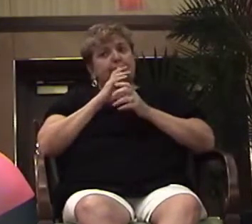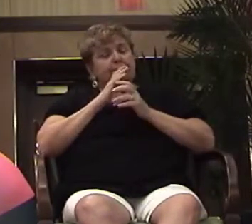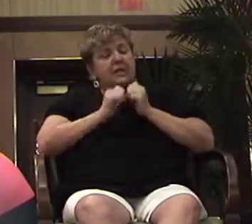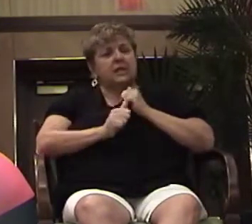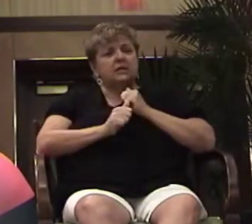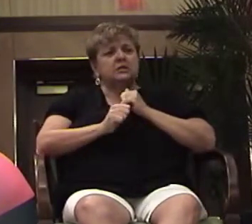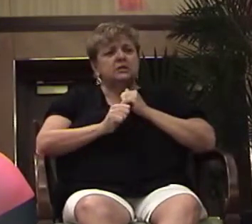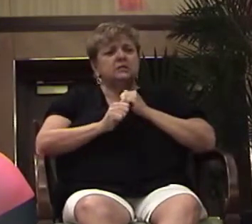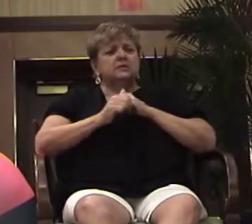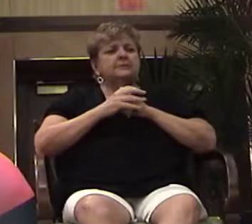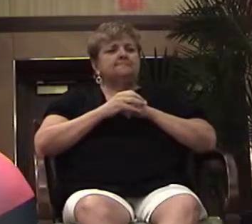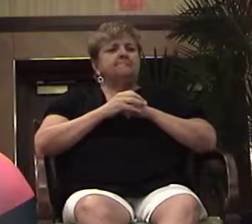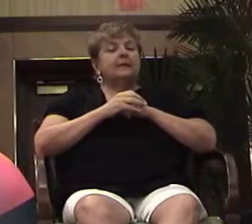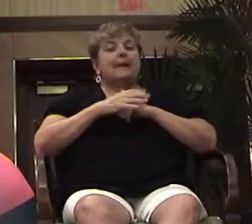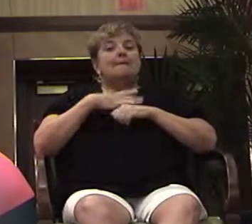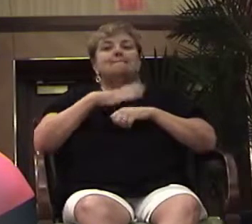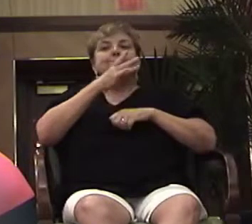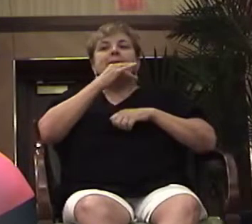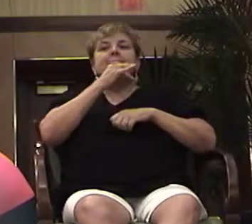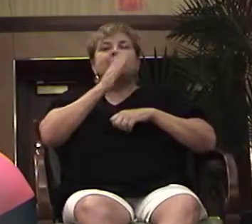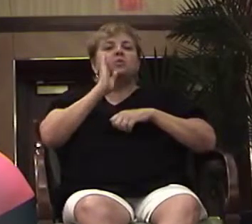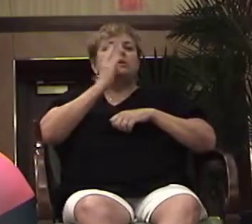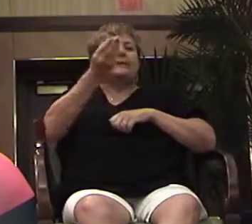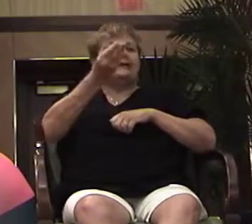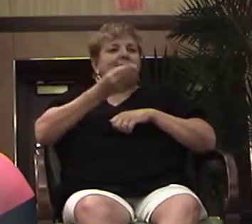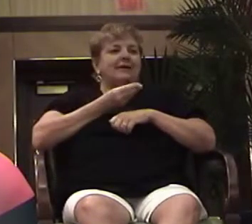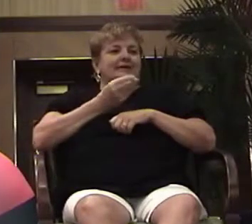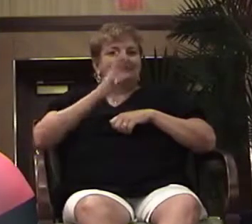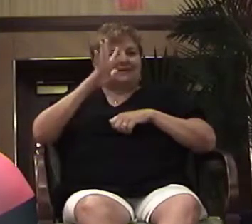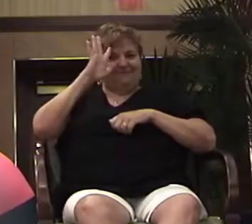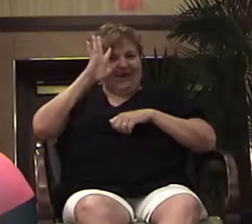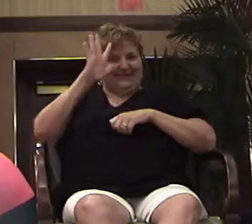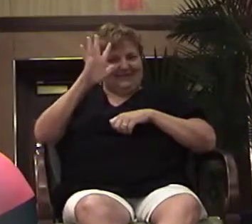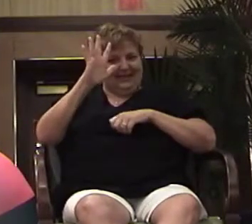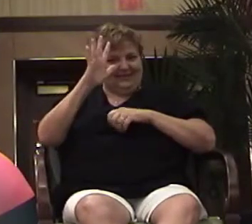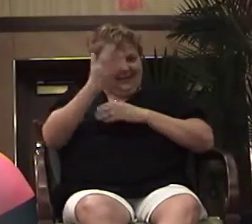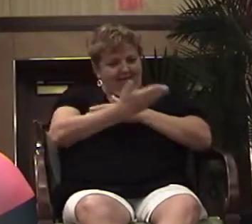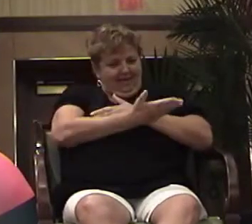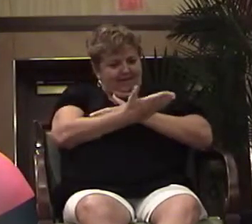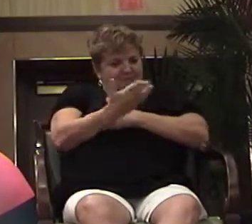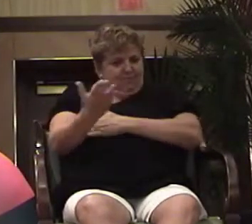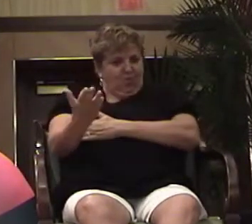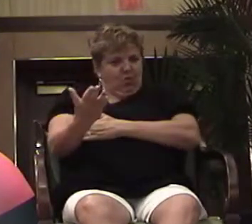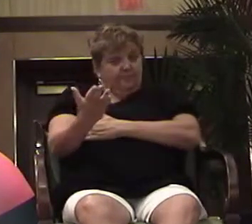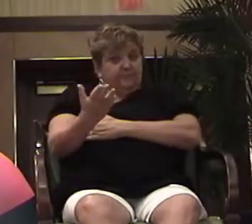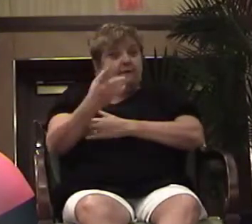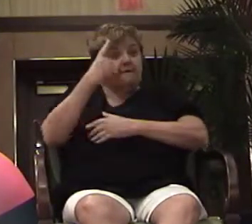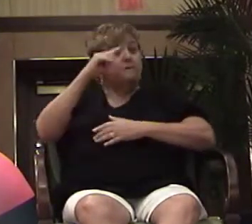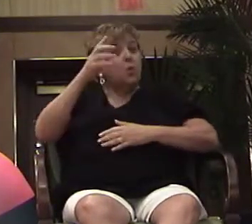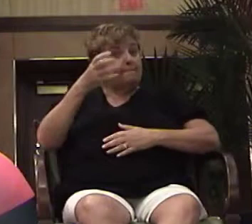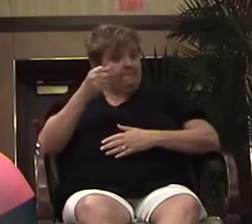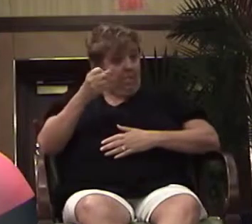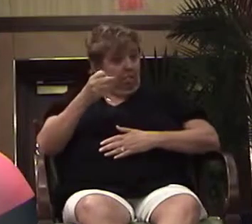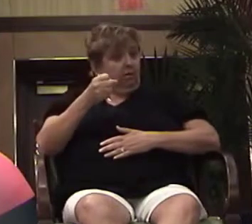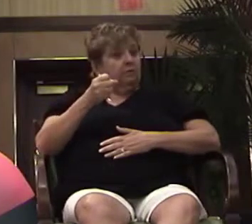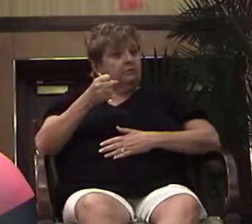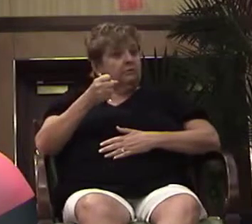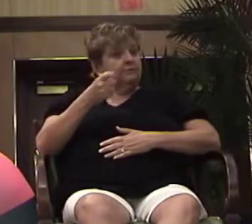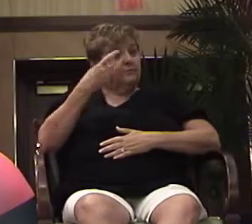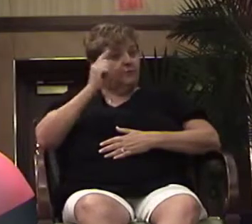My mother gave us 5 cents every morning to buy milk for our lunch. She